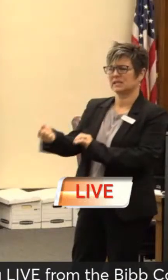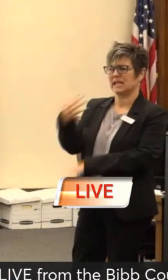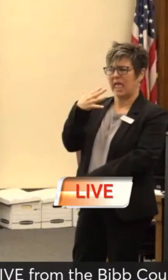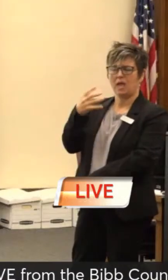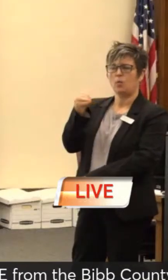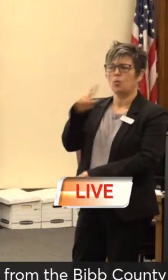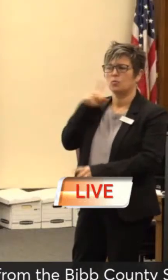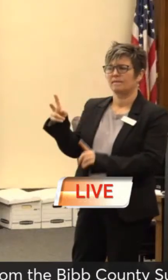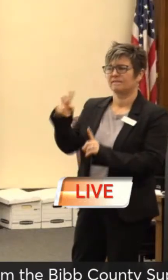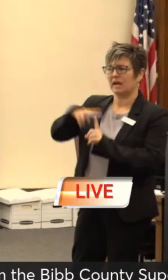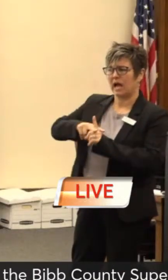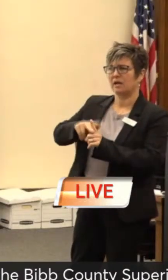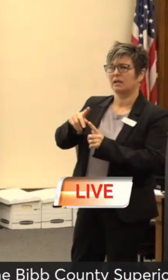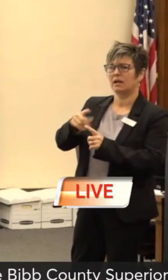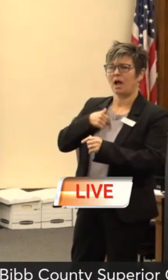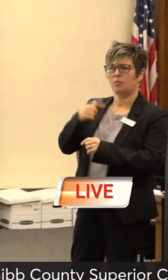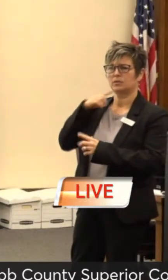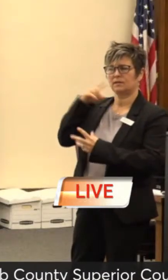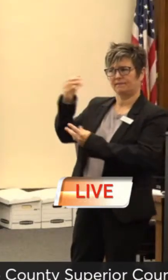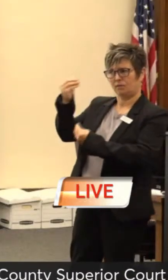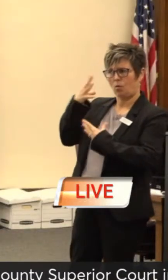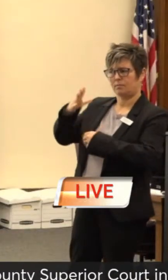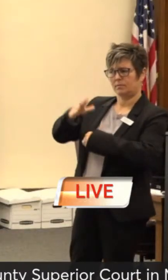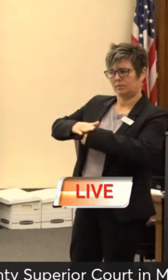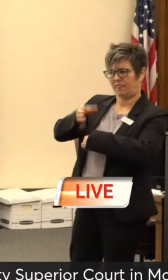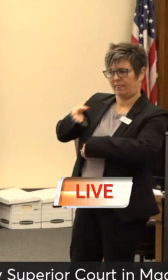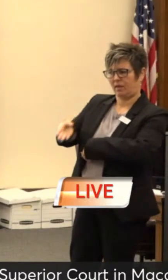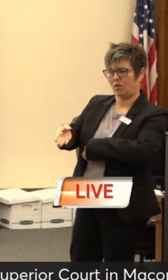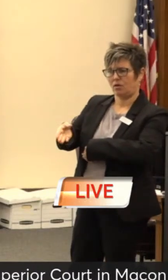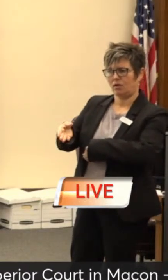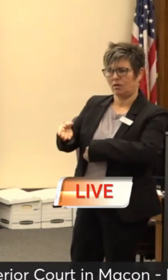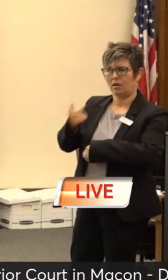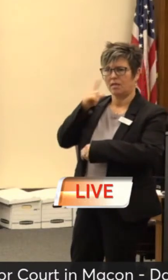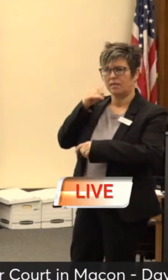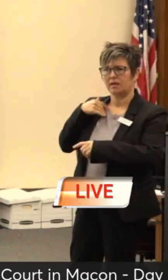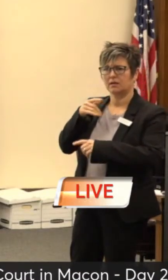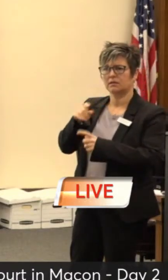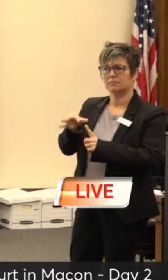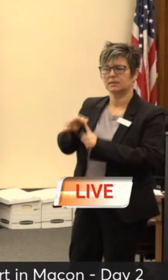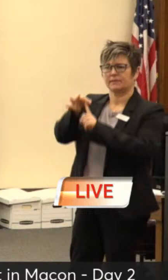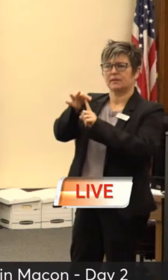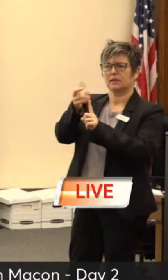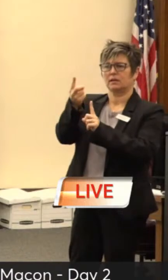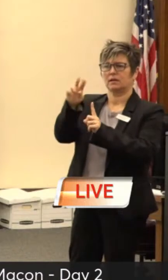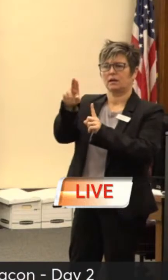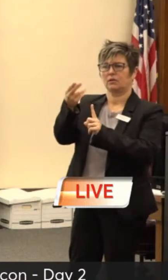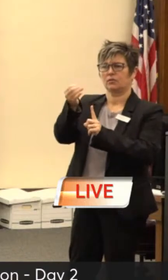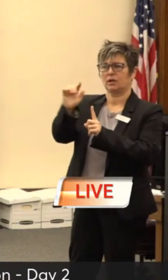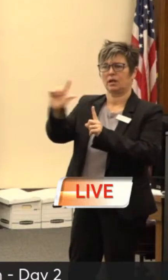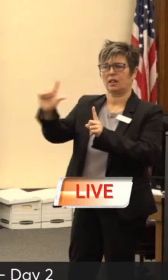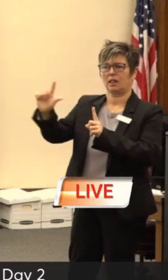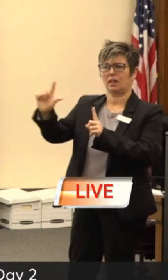notice of it. That especially with I think Dr. Hill's